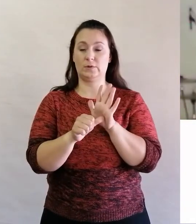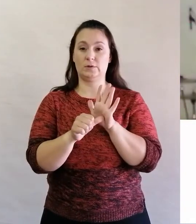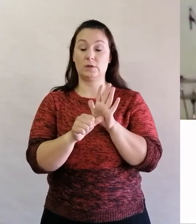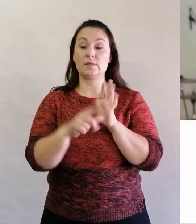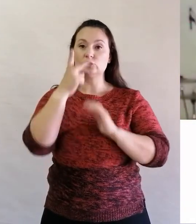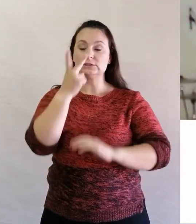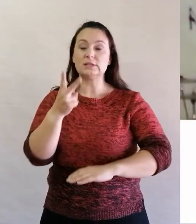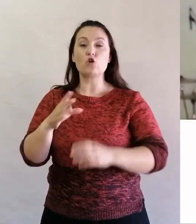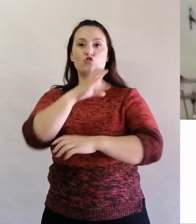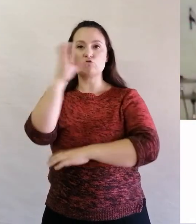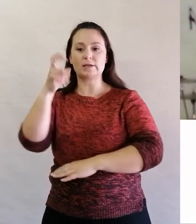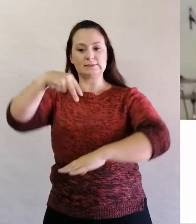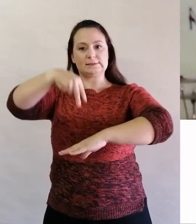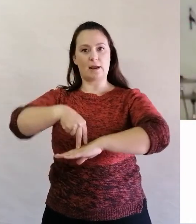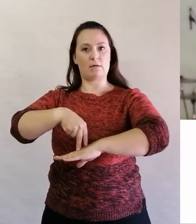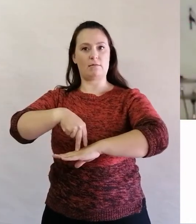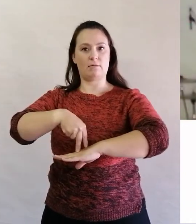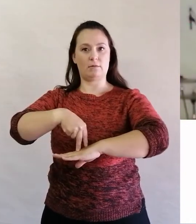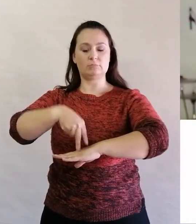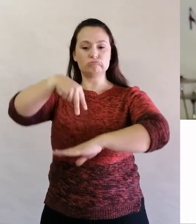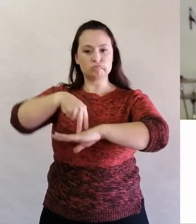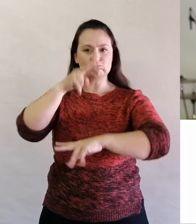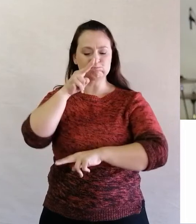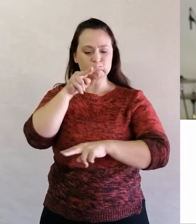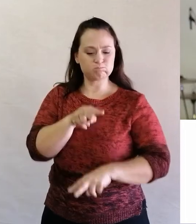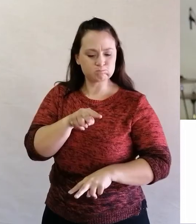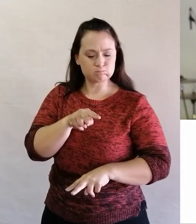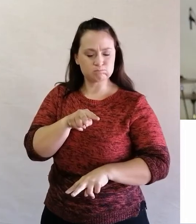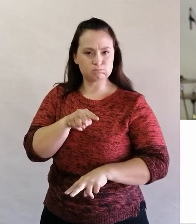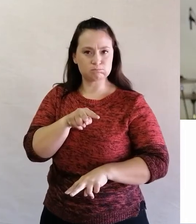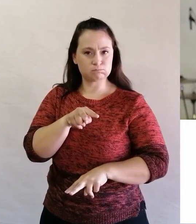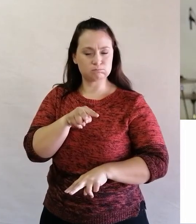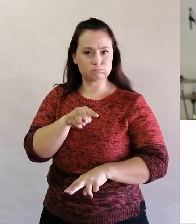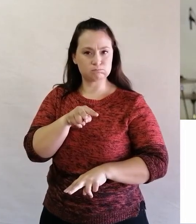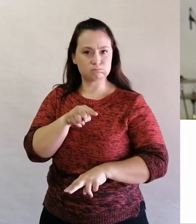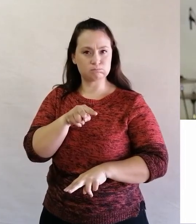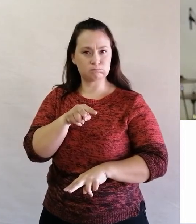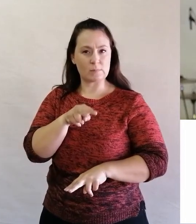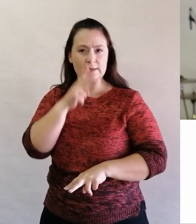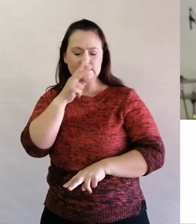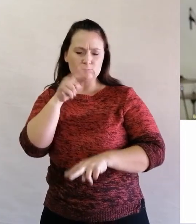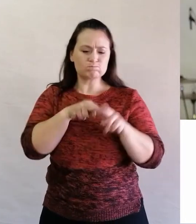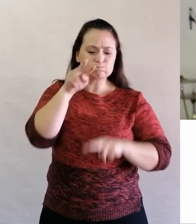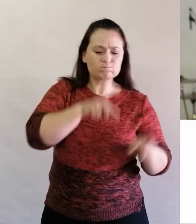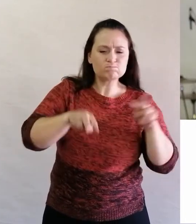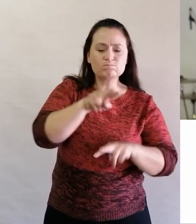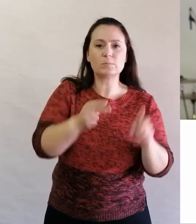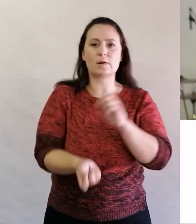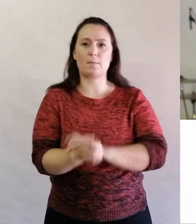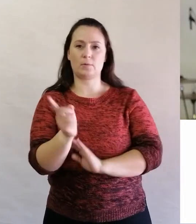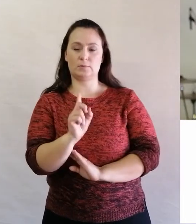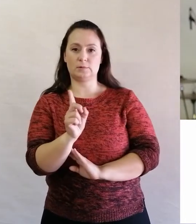was standing. He was kind of watching. He kind of was keen on what was going on. But